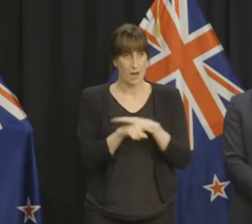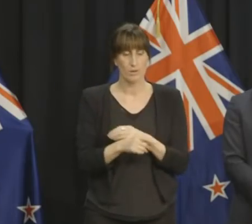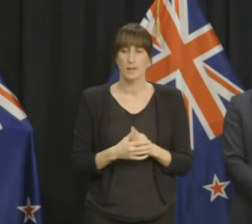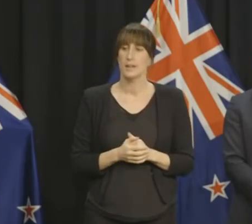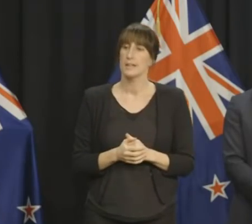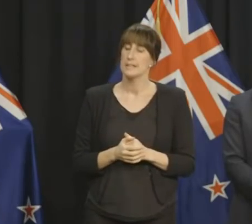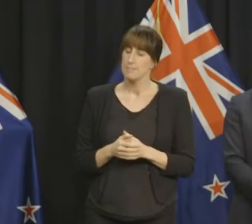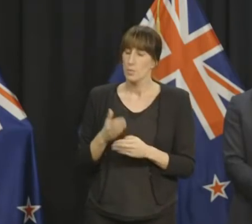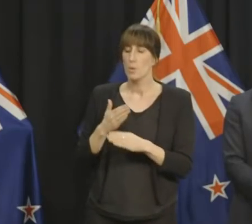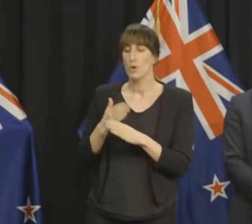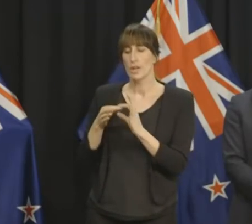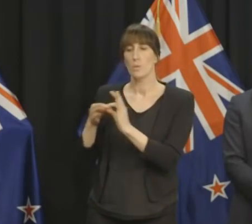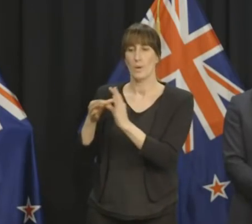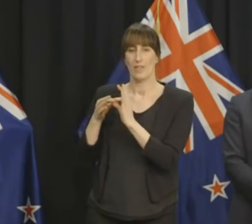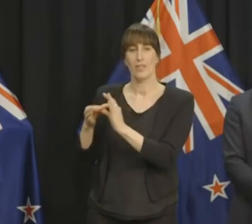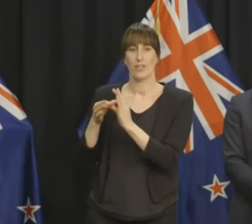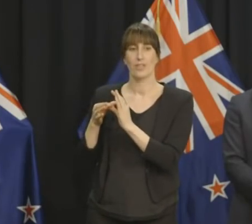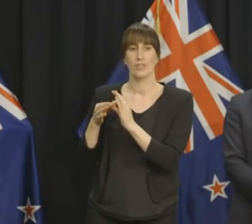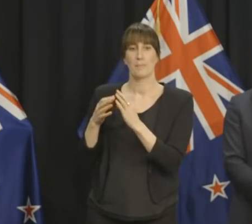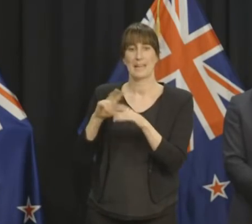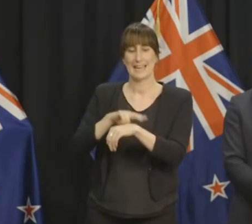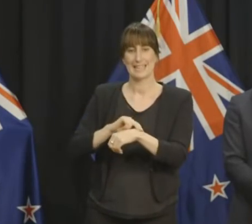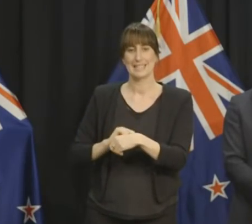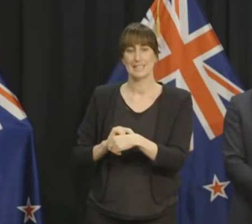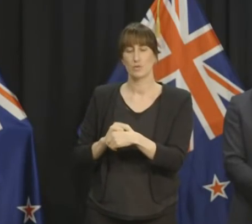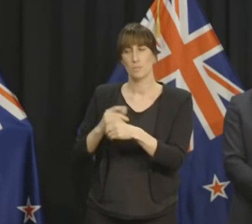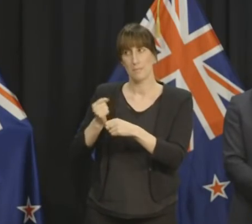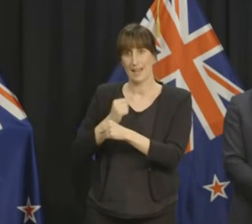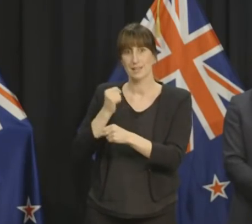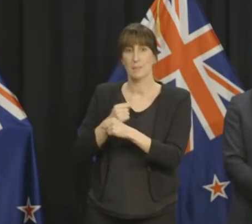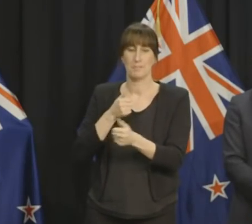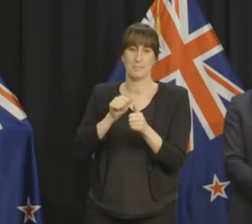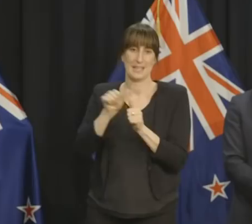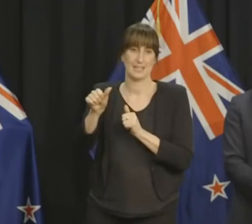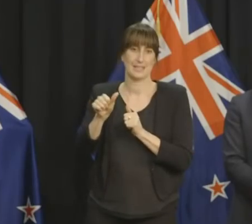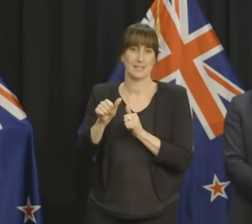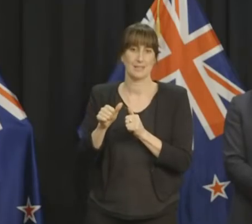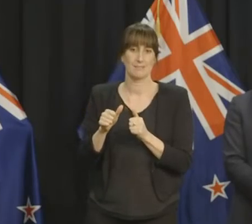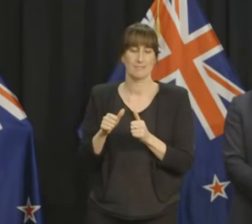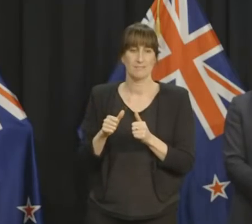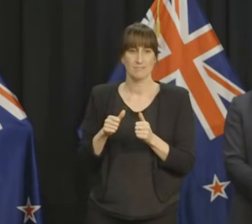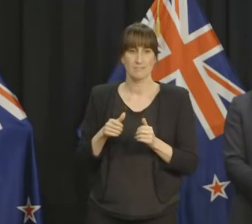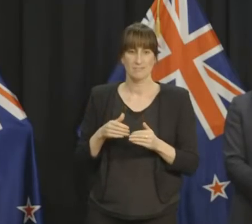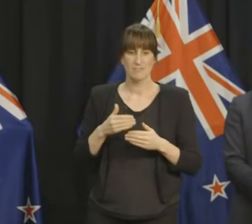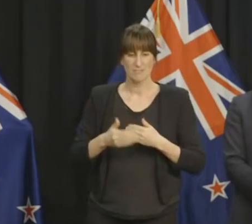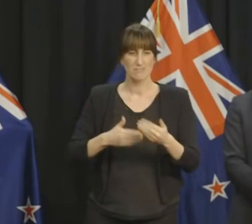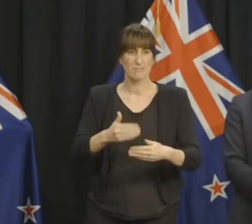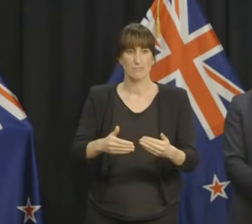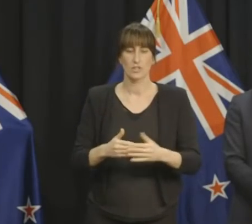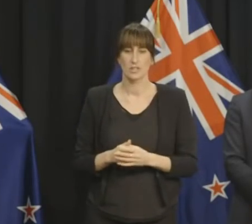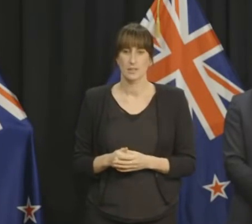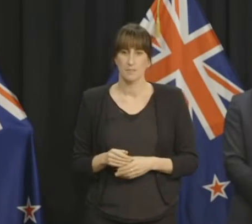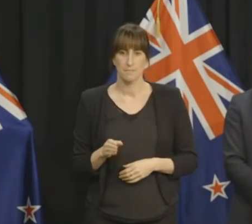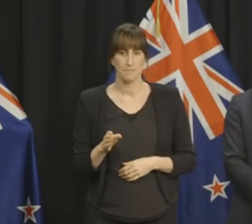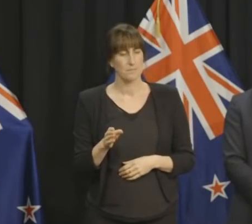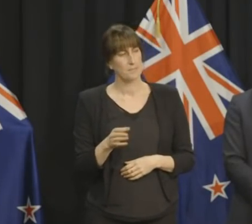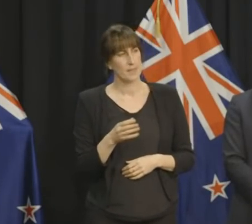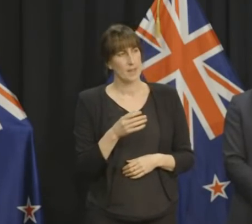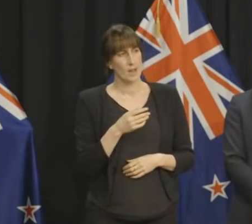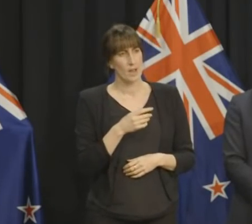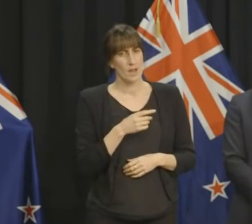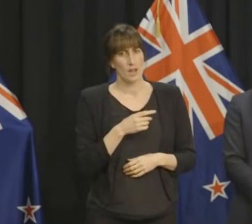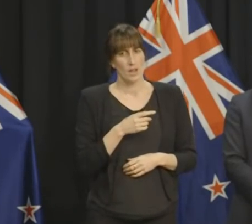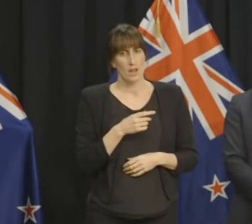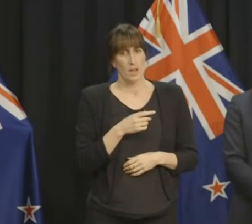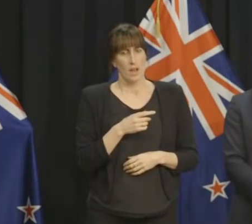their policing techniques, and we'll have more to say on that tomorrow. Previous answer, could you just clarify what powers security guards have in that moment before calling